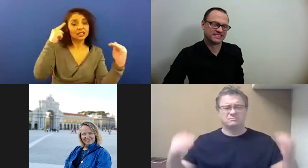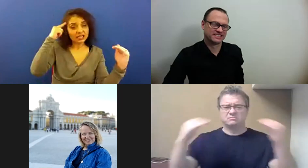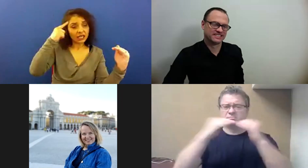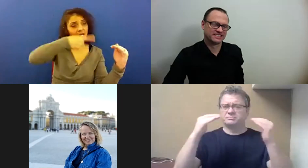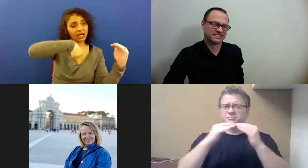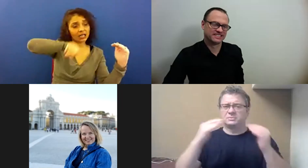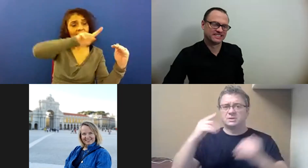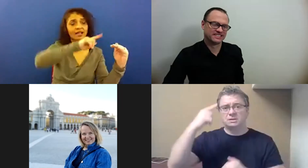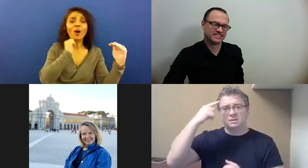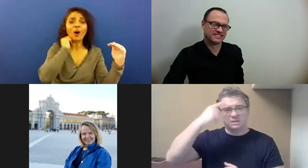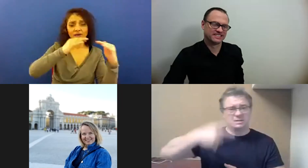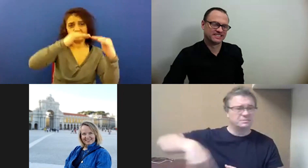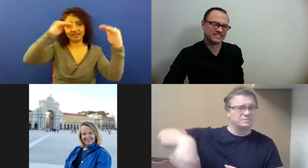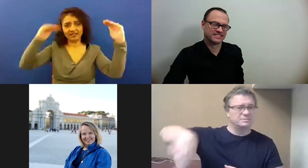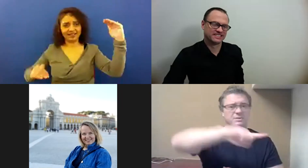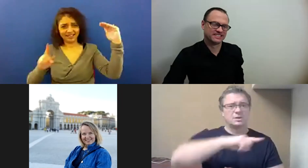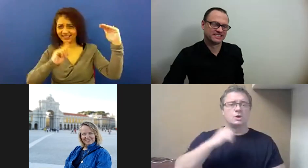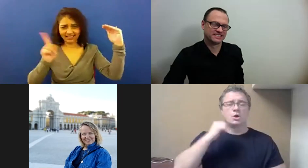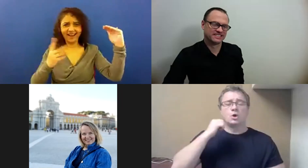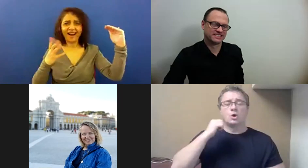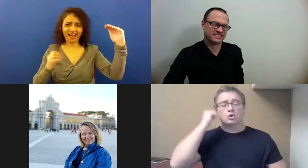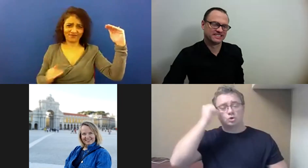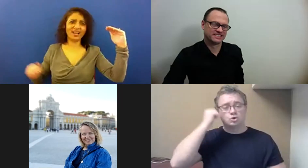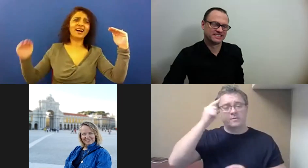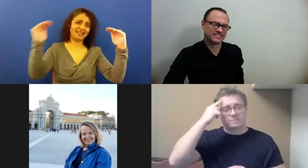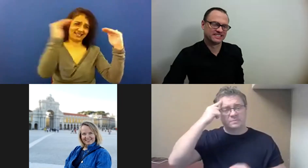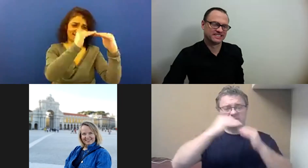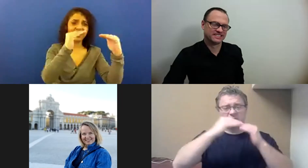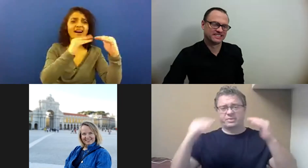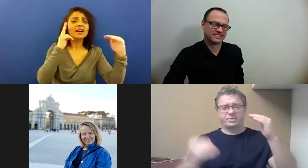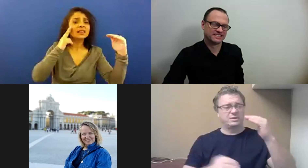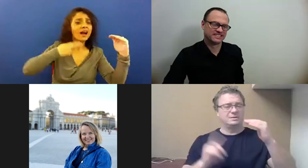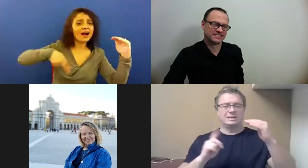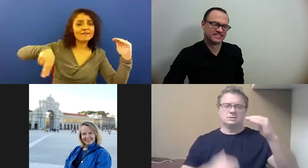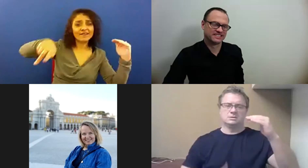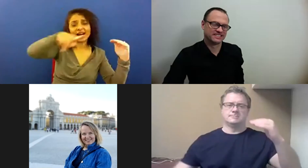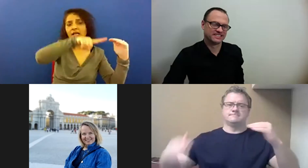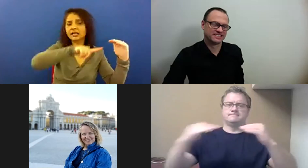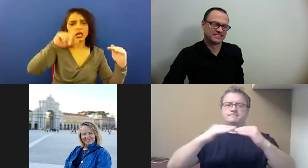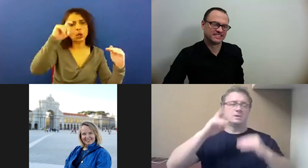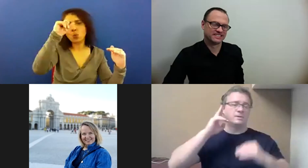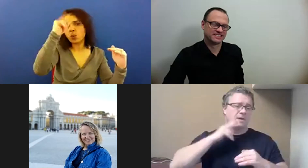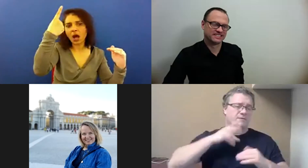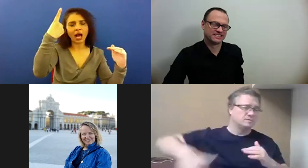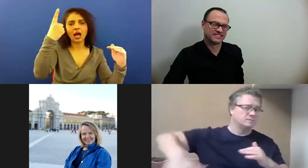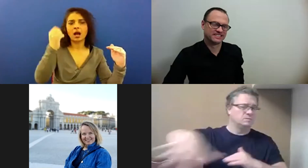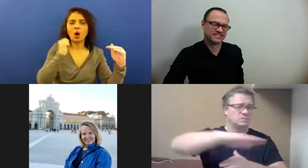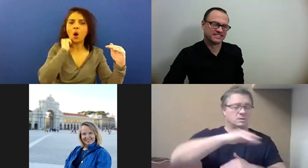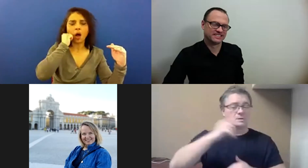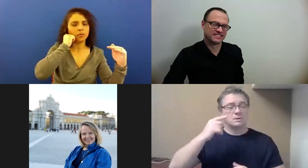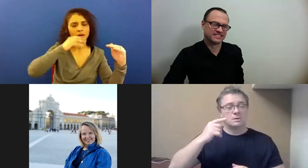shocked. And I told them, well, we're equal like other people. In the world, there are several tribes, several races, several